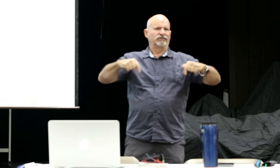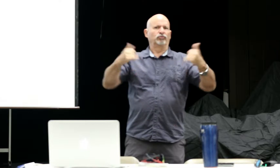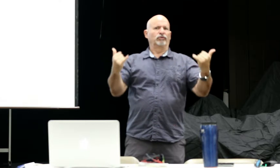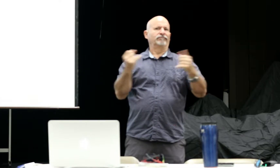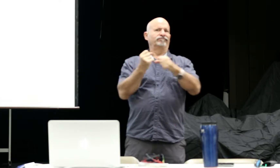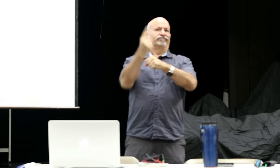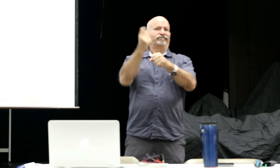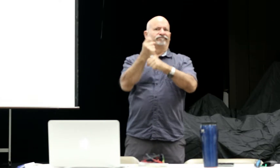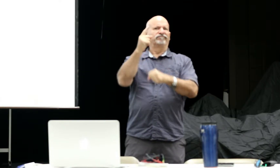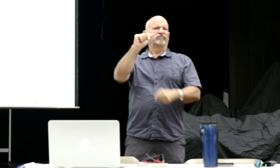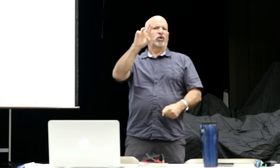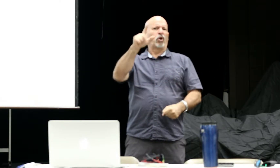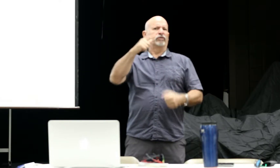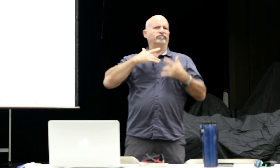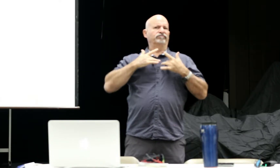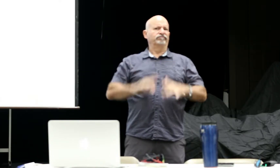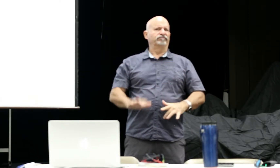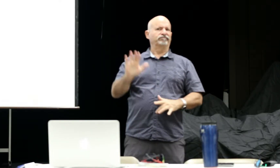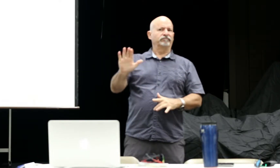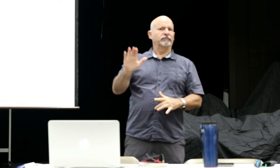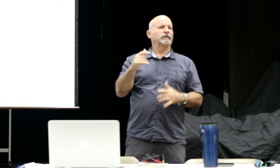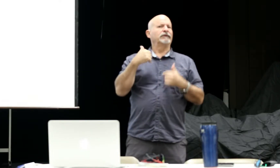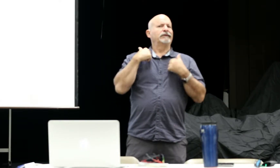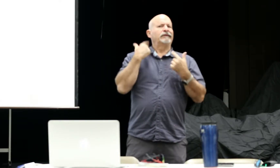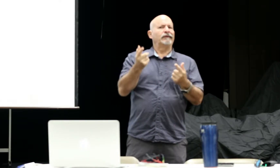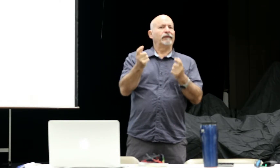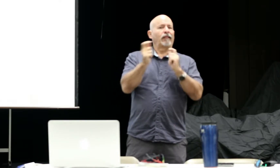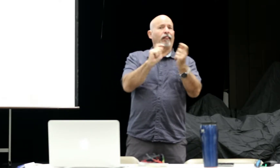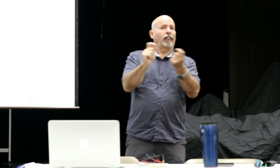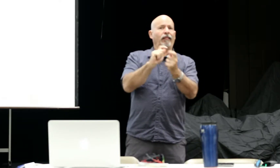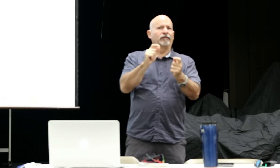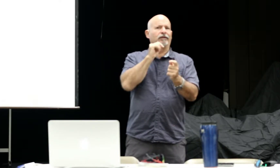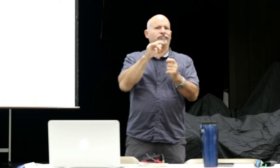services. This is something that we do normally every August,